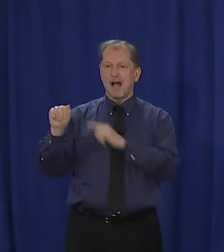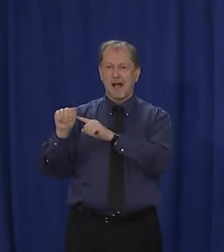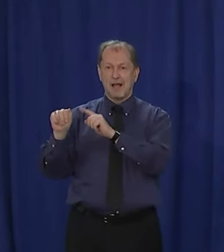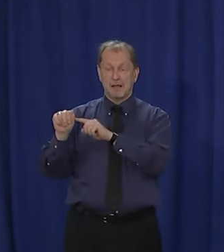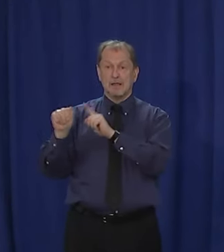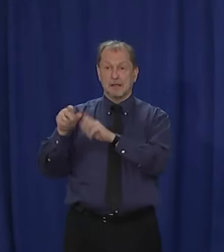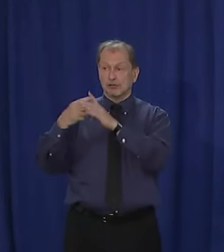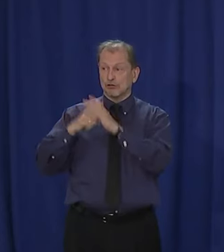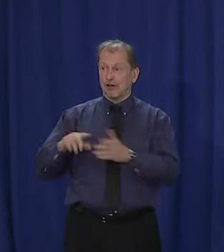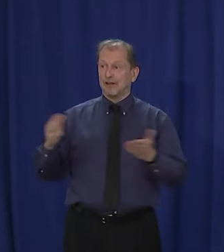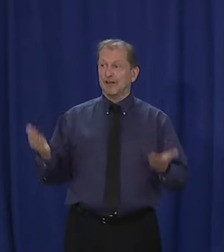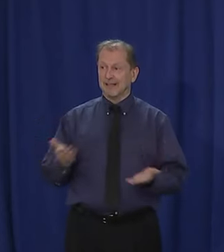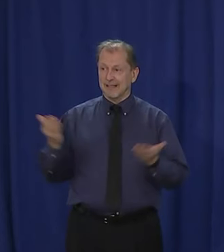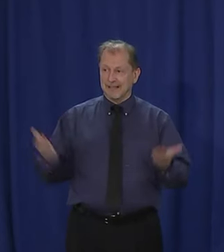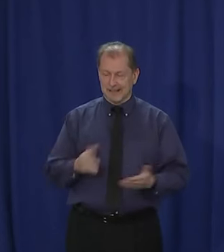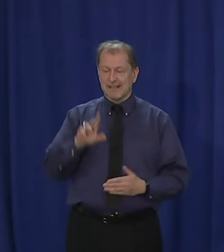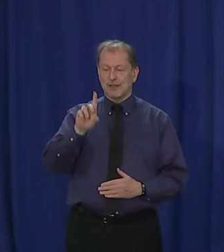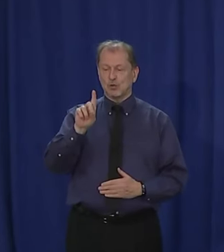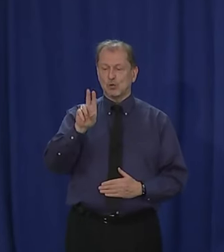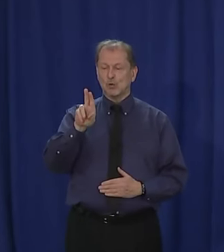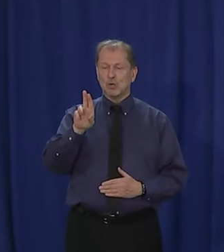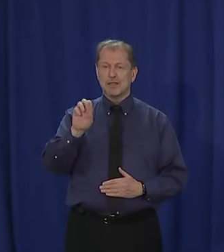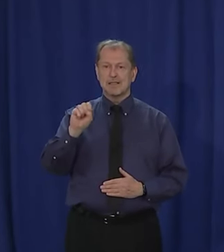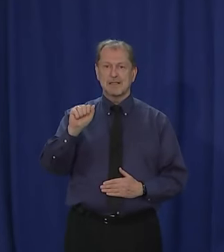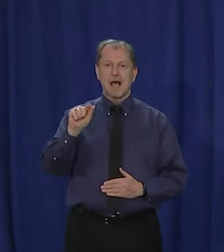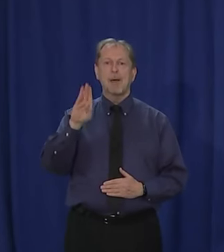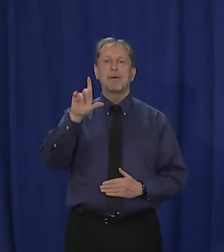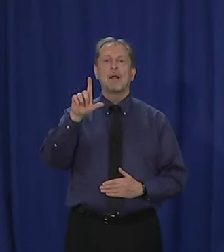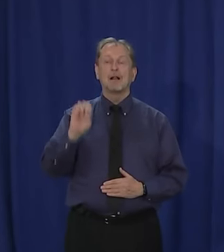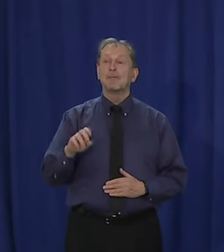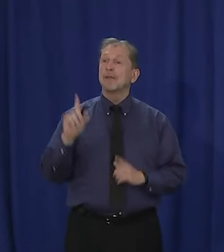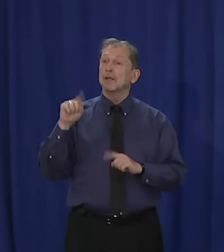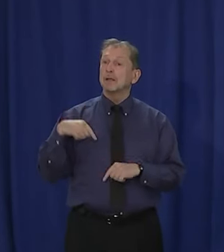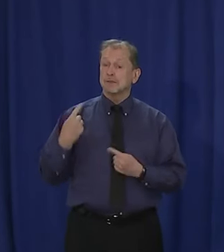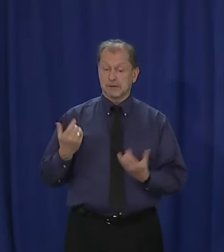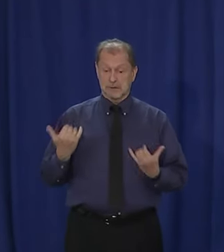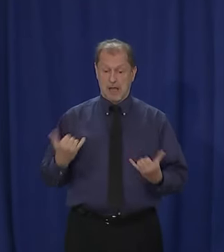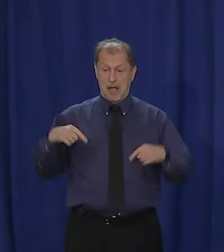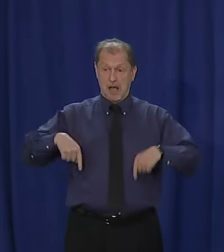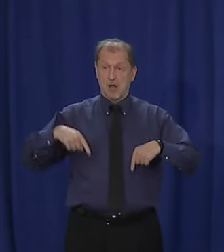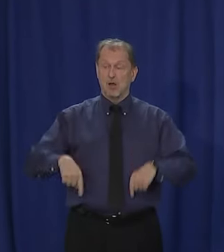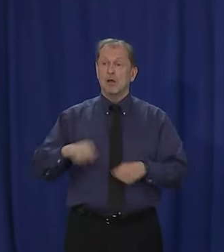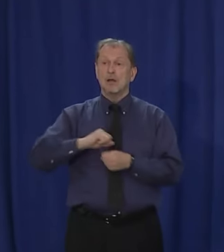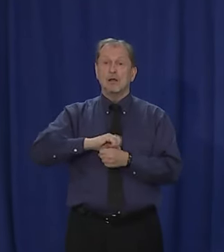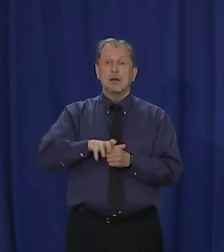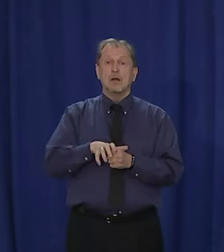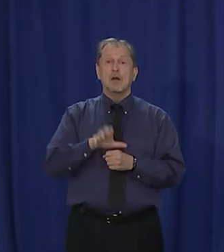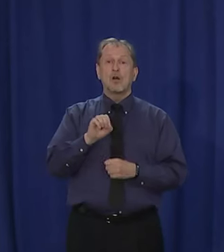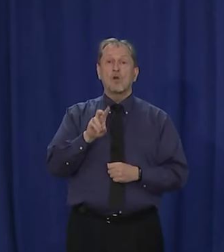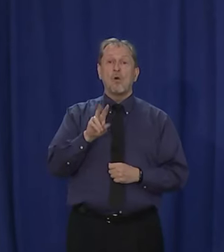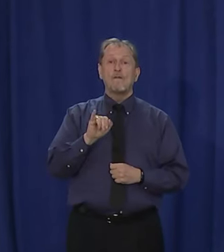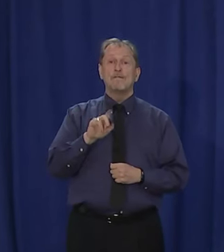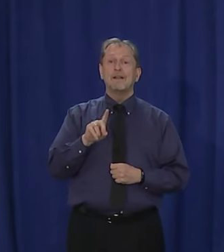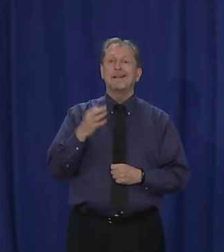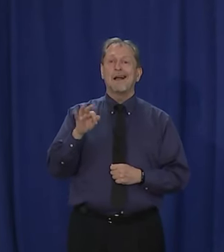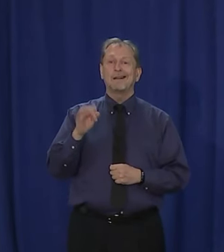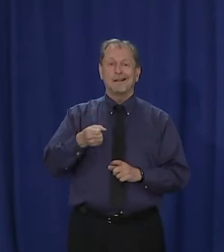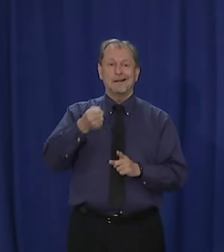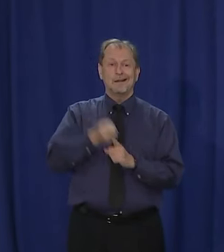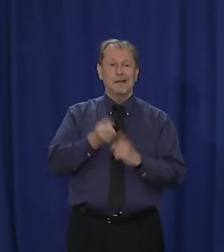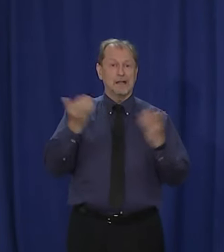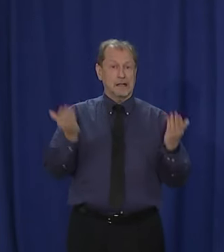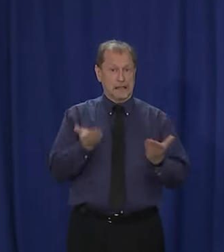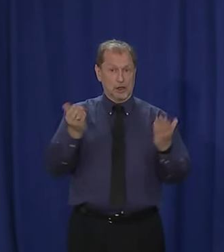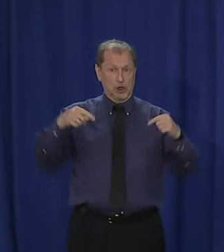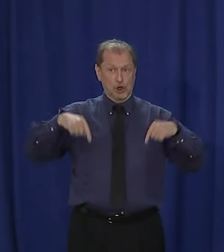new challenge we are confronting today. Since the COVID-19 crisis first reached our city's doorstep, we've been working round